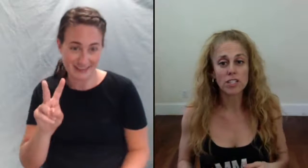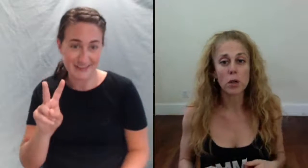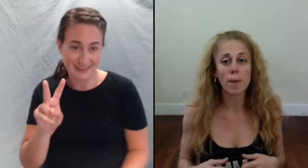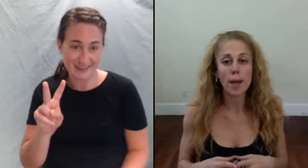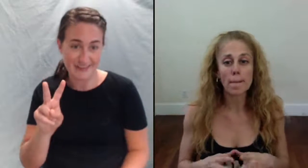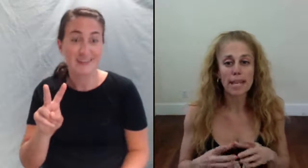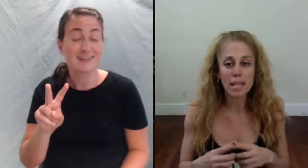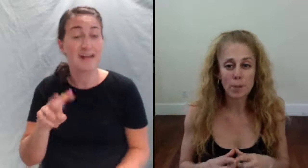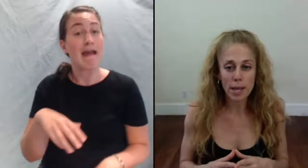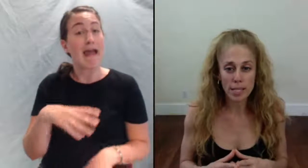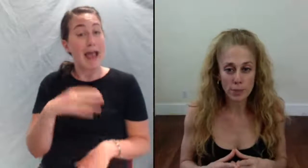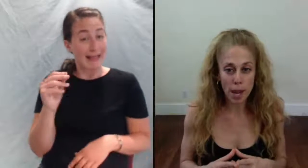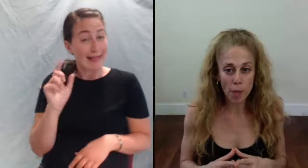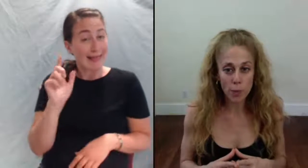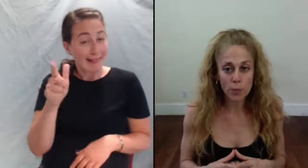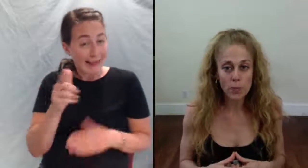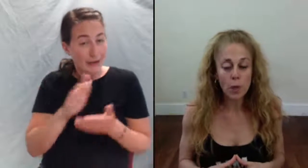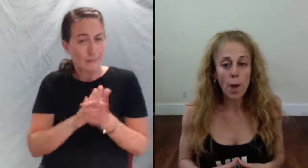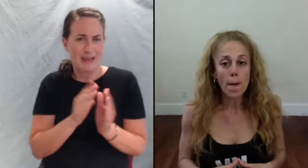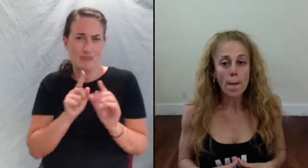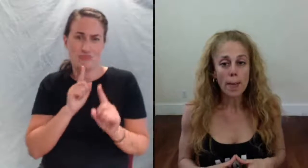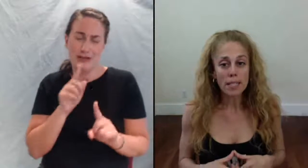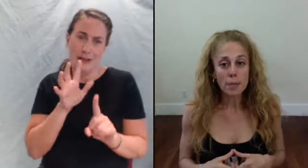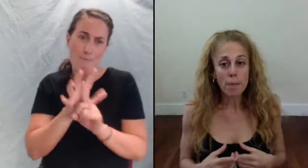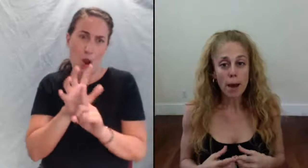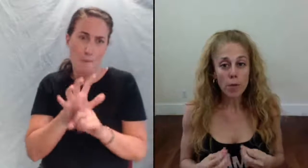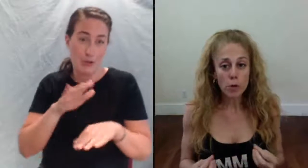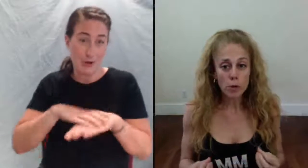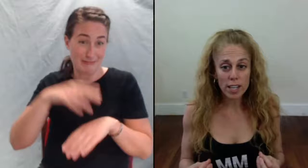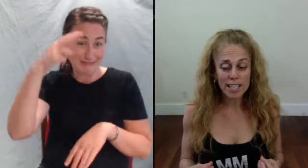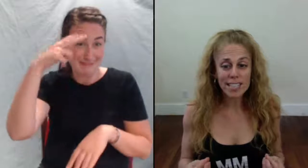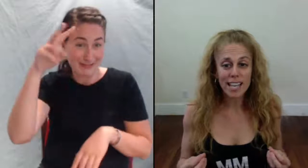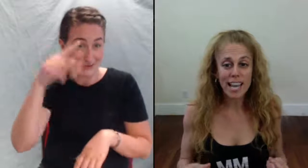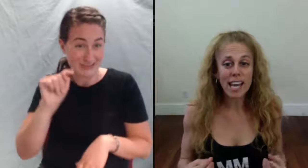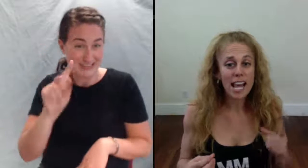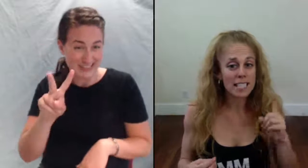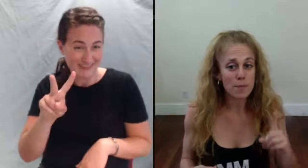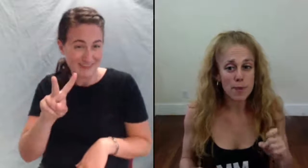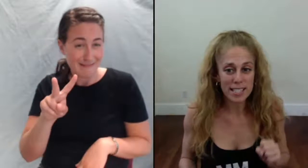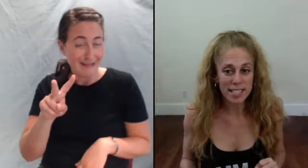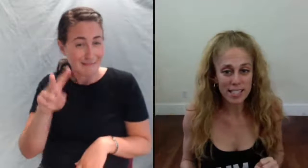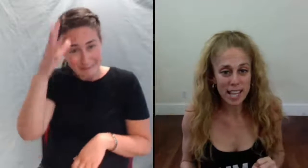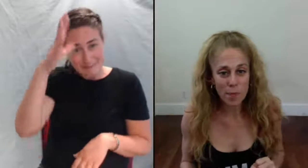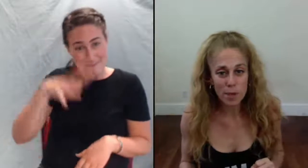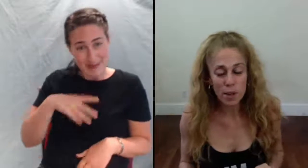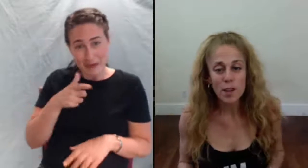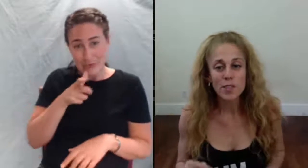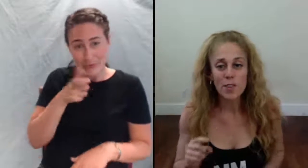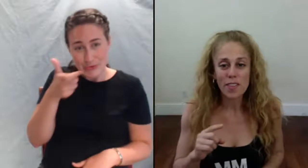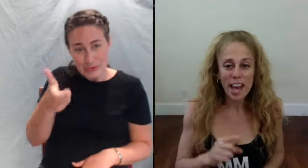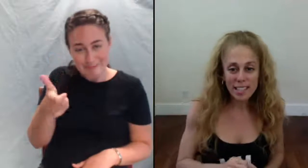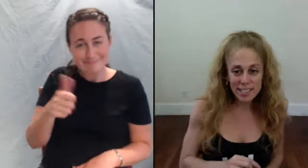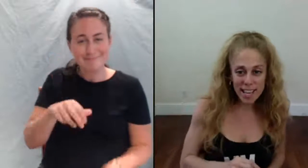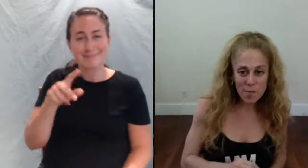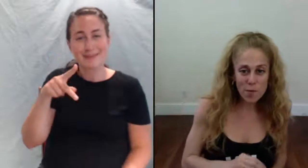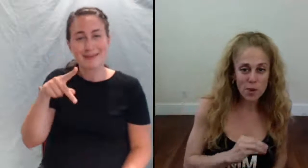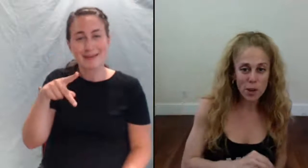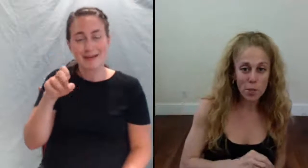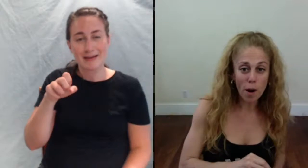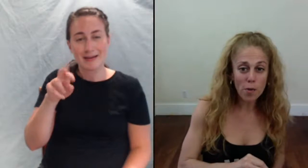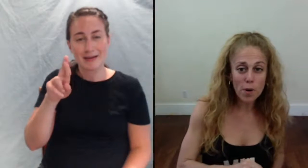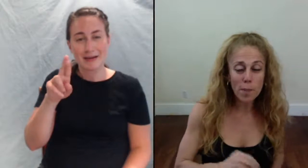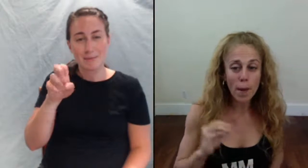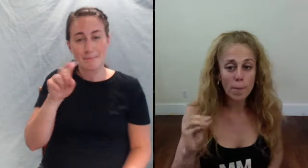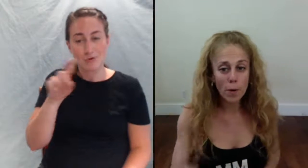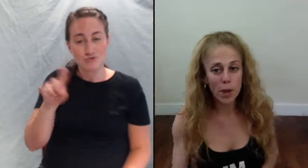international television by a man named Perez Prado. This mambo craze, again, has a basic step. So that step,